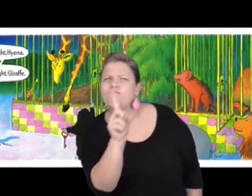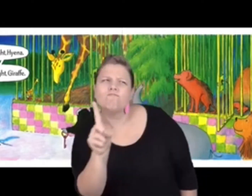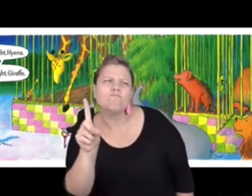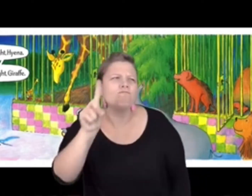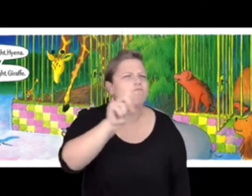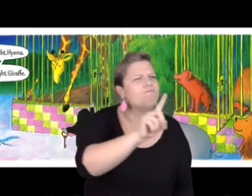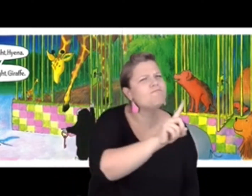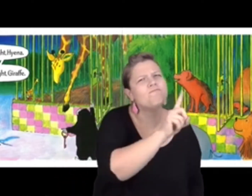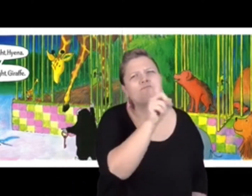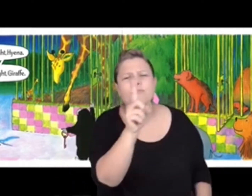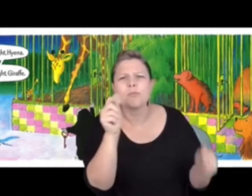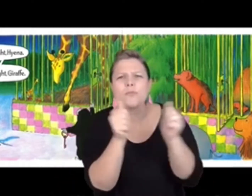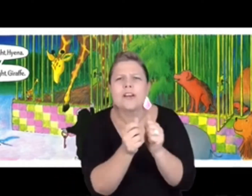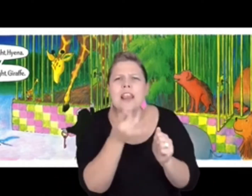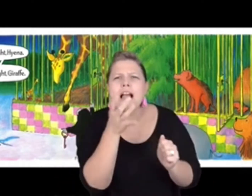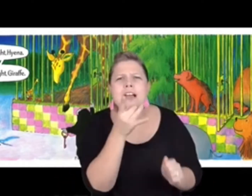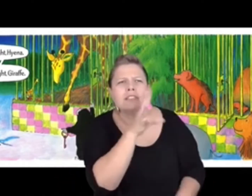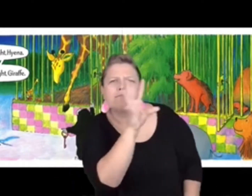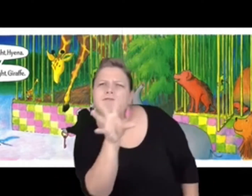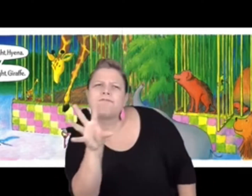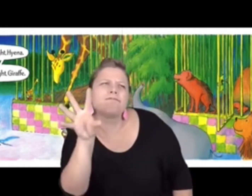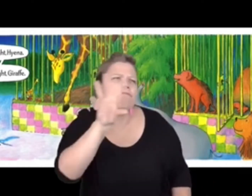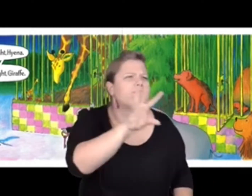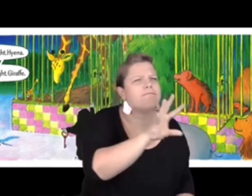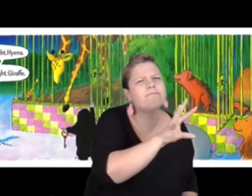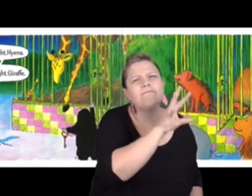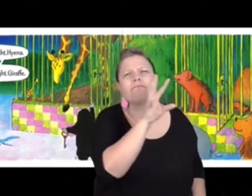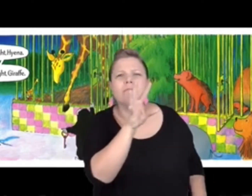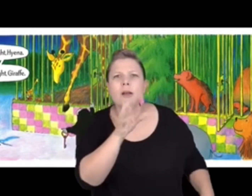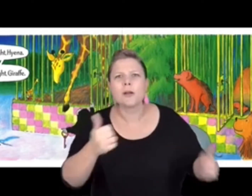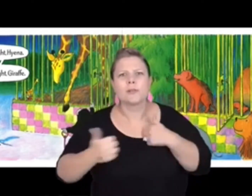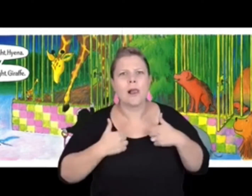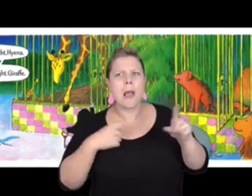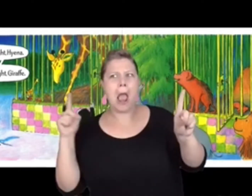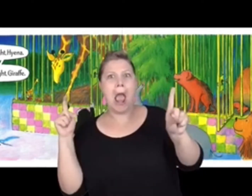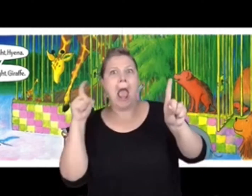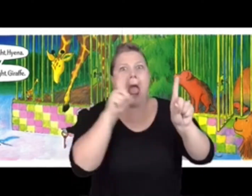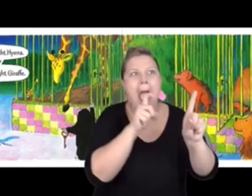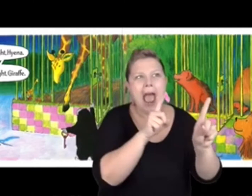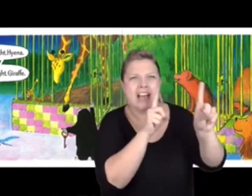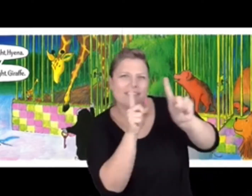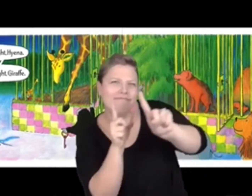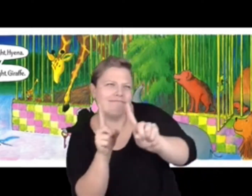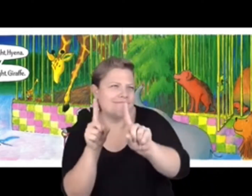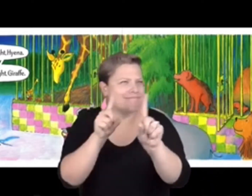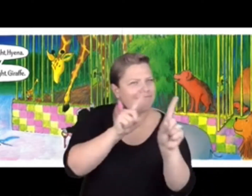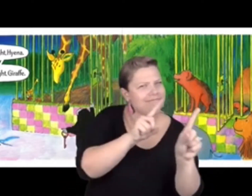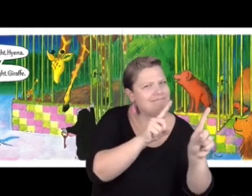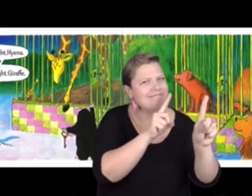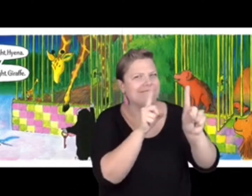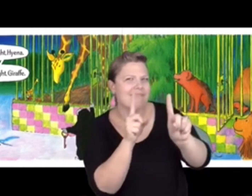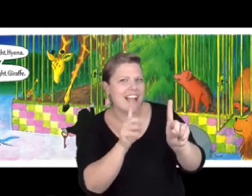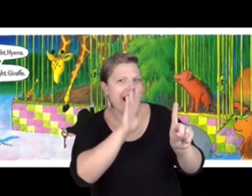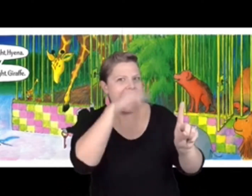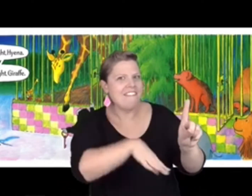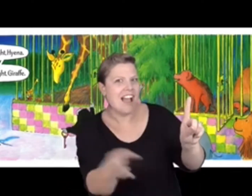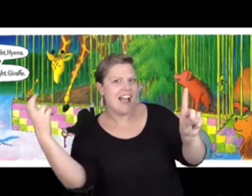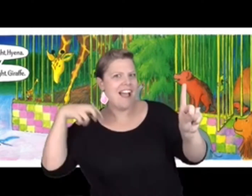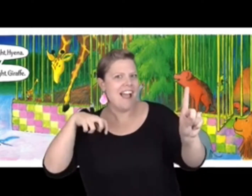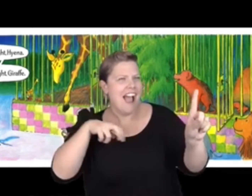The zookeeper kept walking along with his flashlight. The gorilla coming up behind him. Here